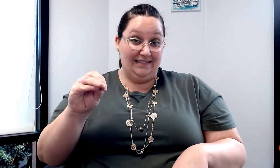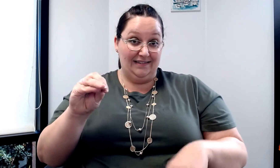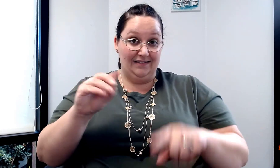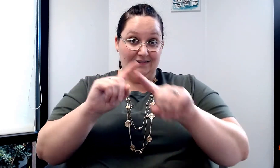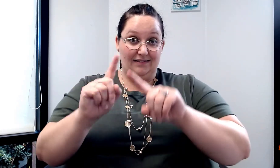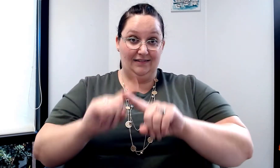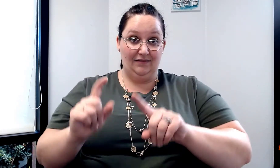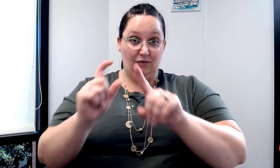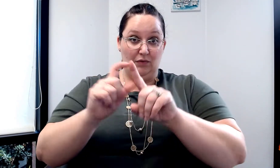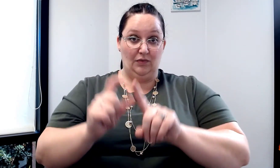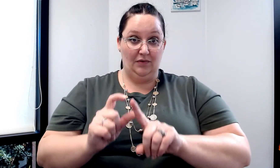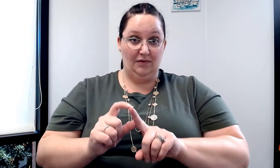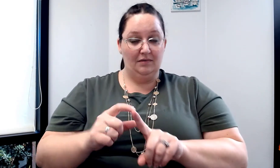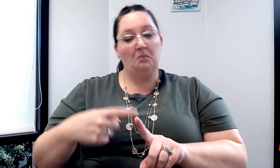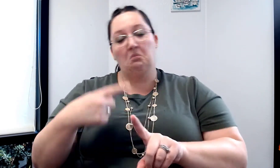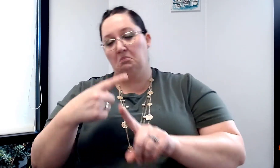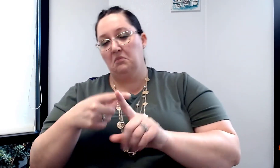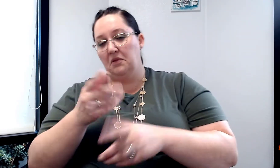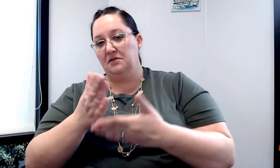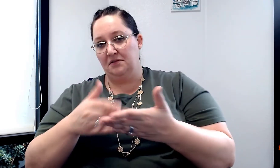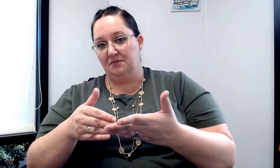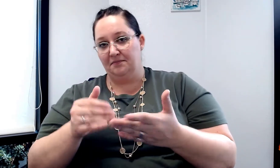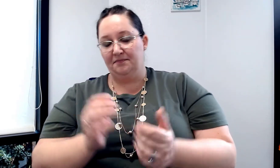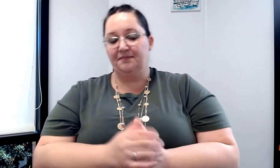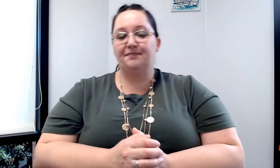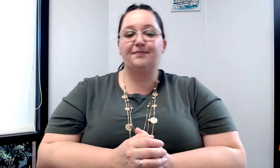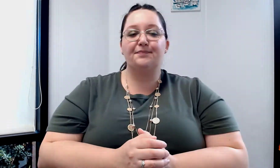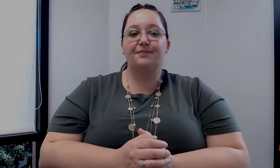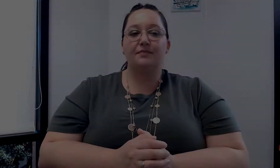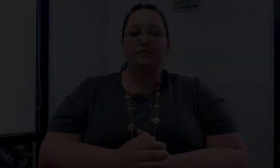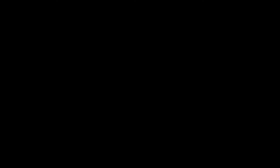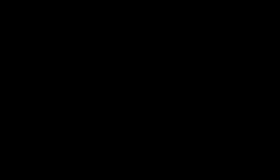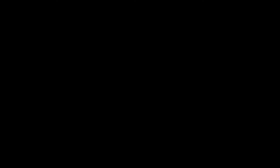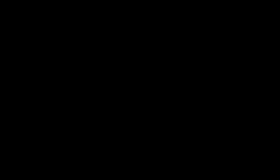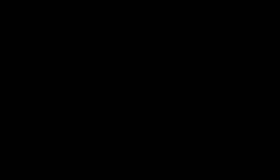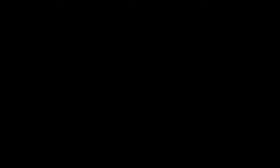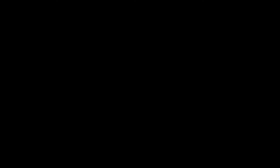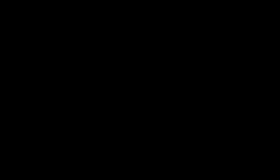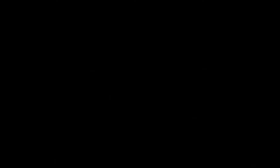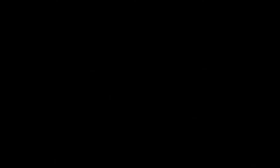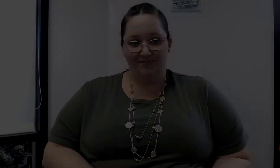There are about 60 different words on our list, but there will be some additional that will be added in.